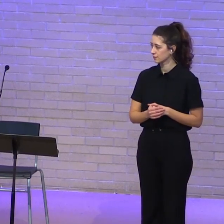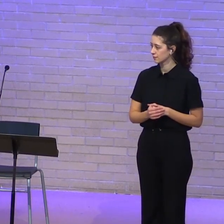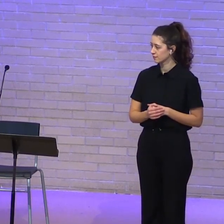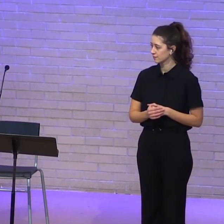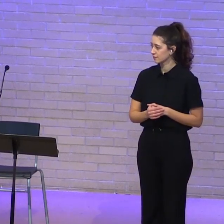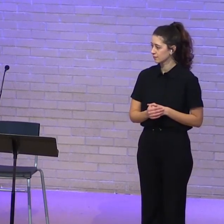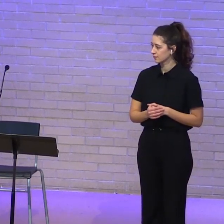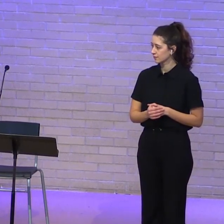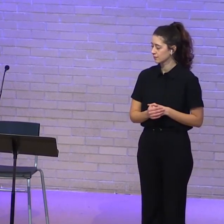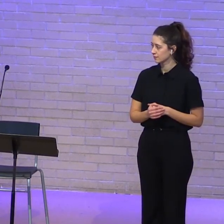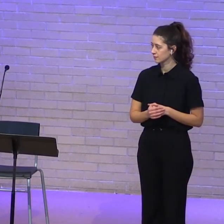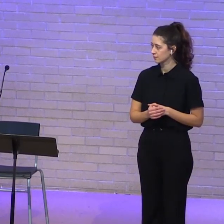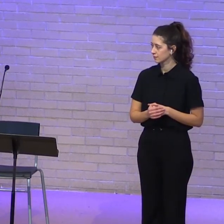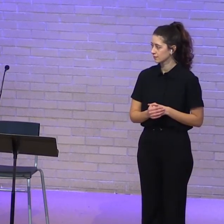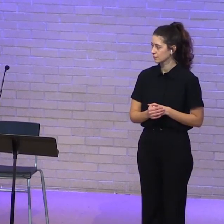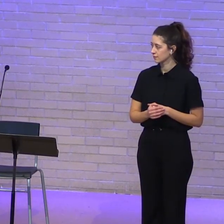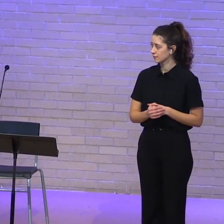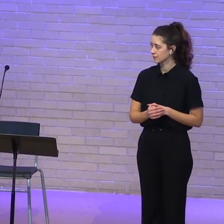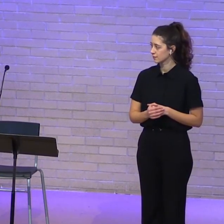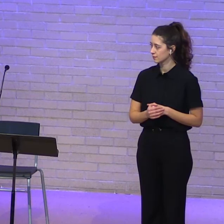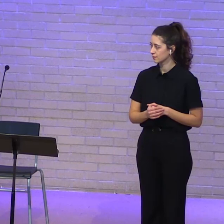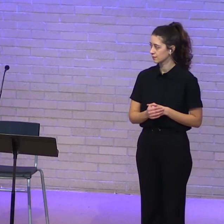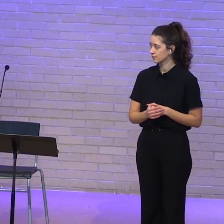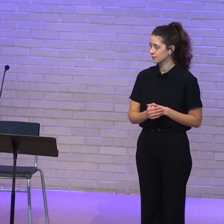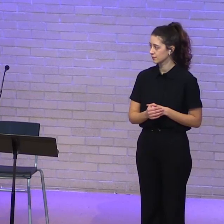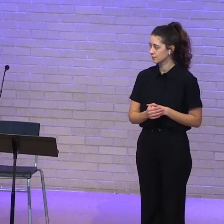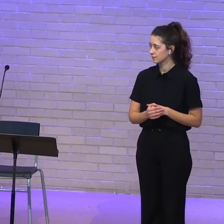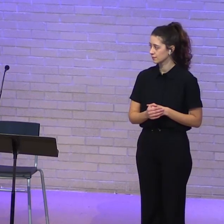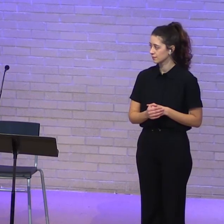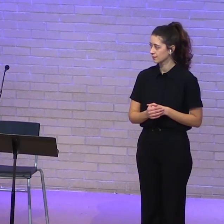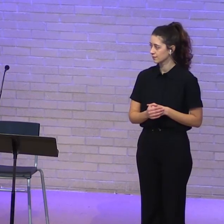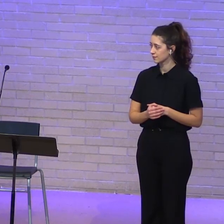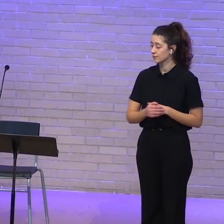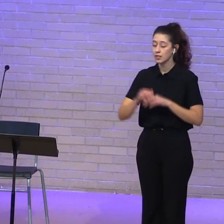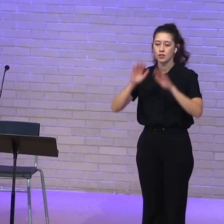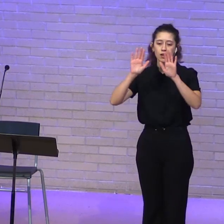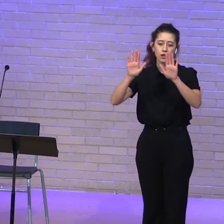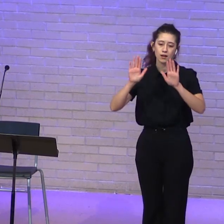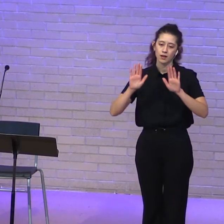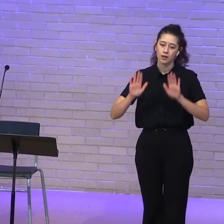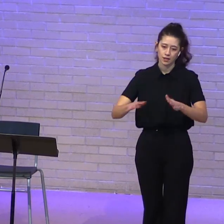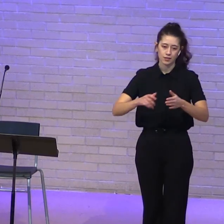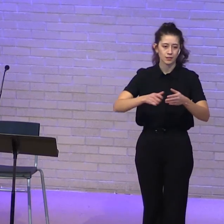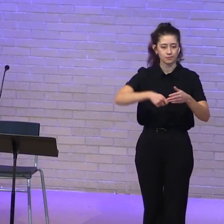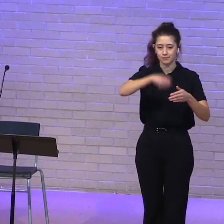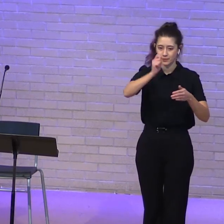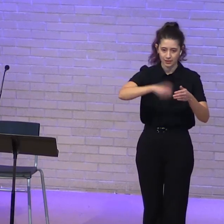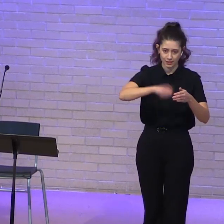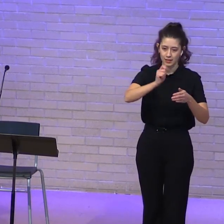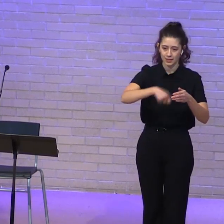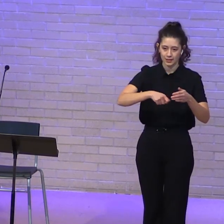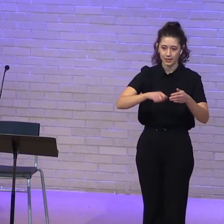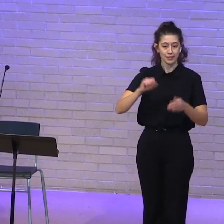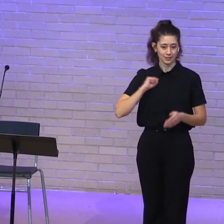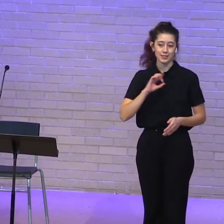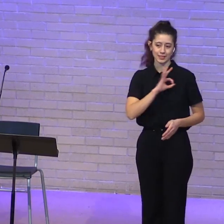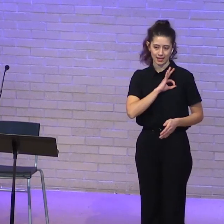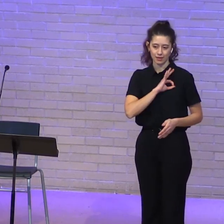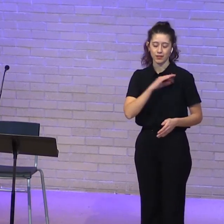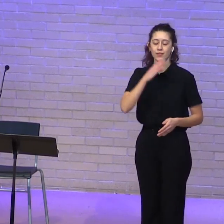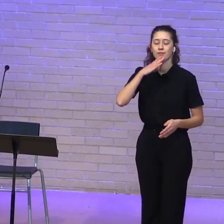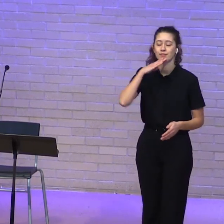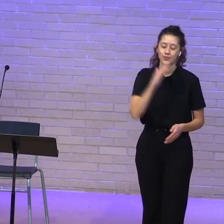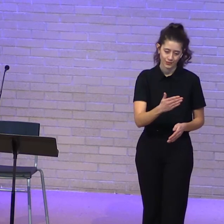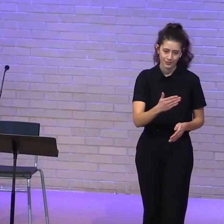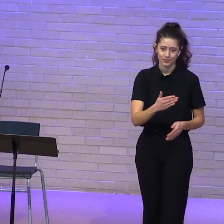and things like that. And also to make sure that our awesome ID scanning staff, thank you staff, are not swarmed at the end of Convo when we're ID scanning,